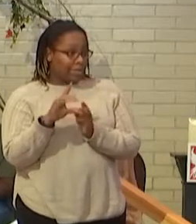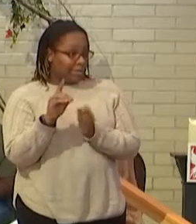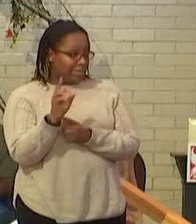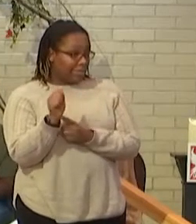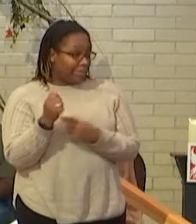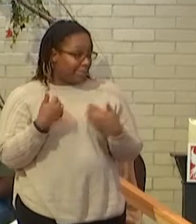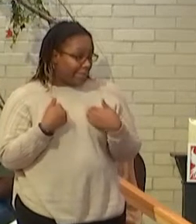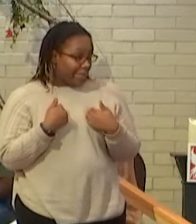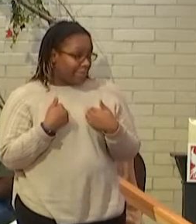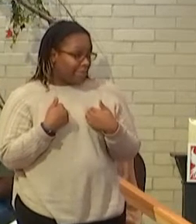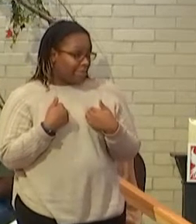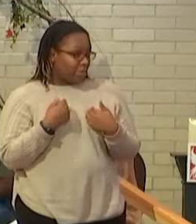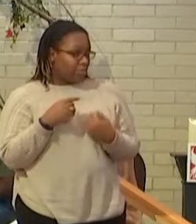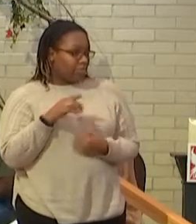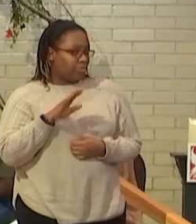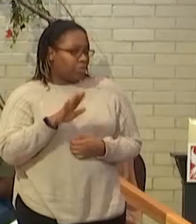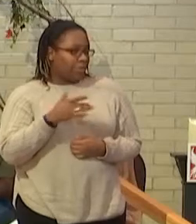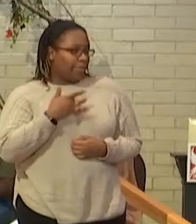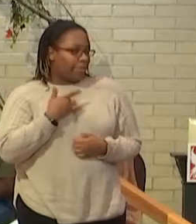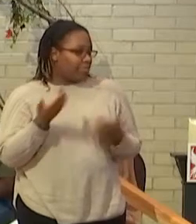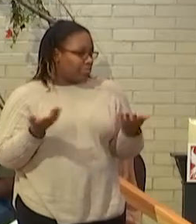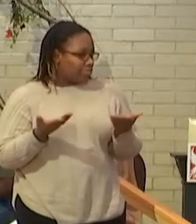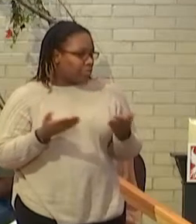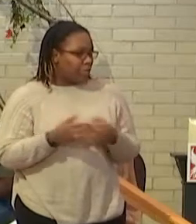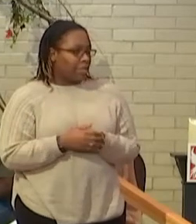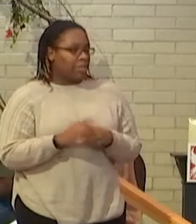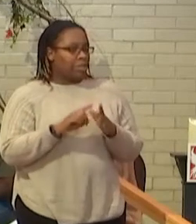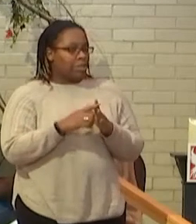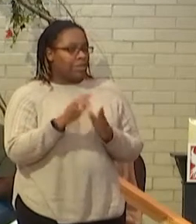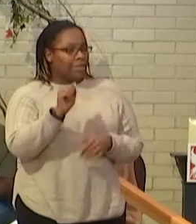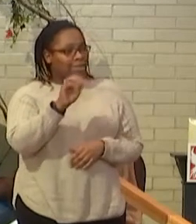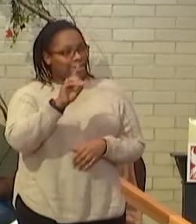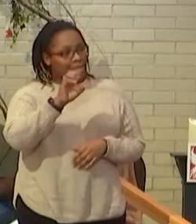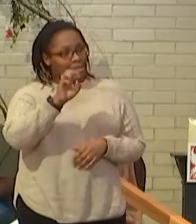how do you feel about that word? And we're going to start with Adina.